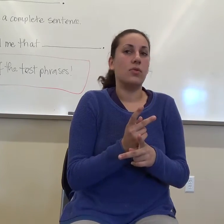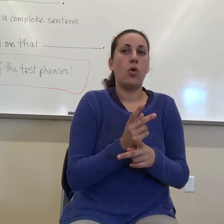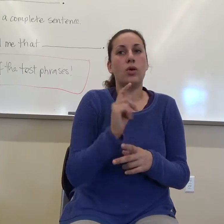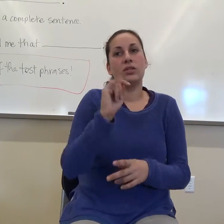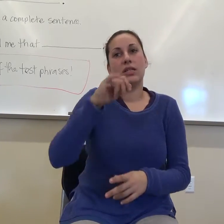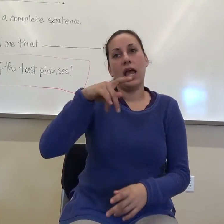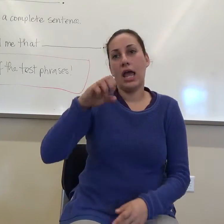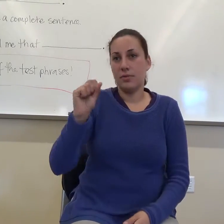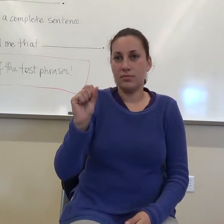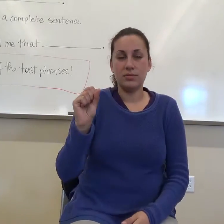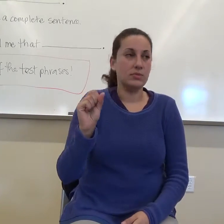another one.